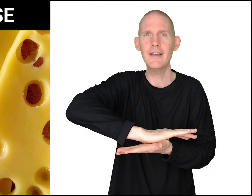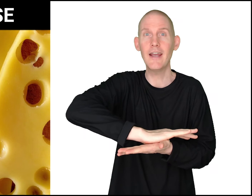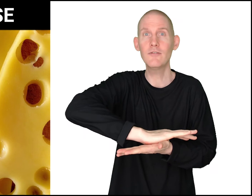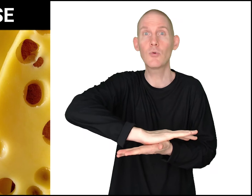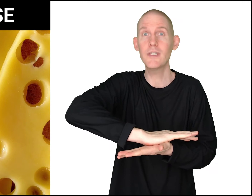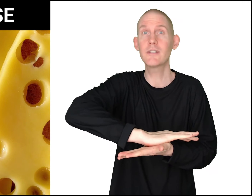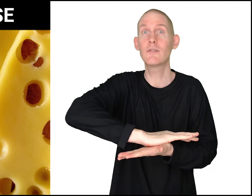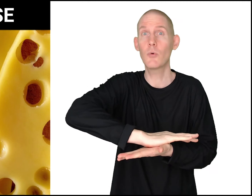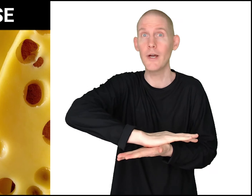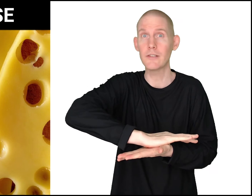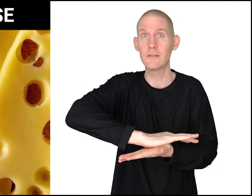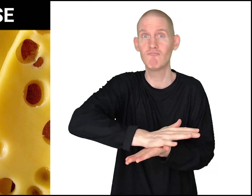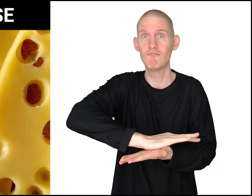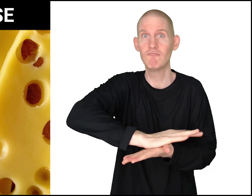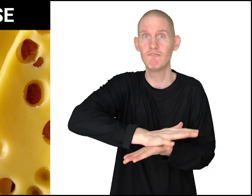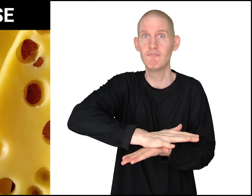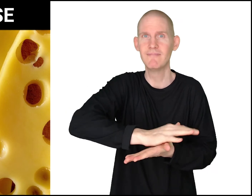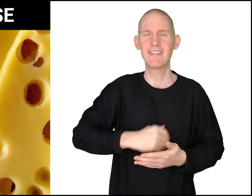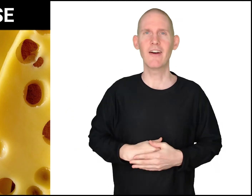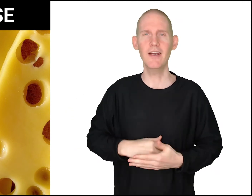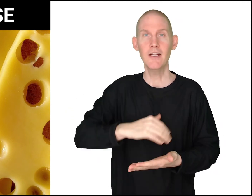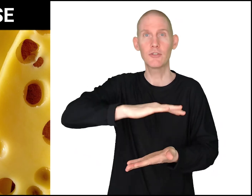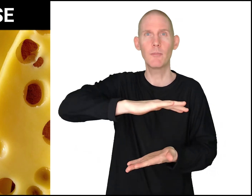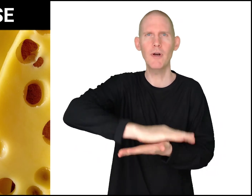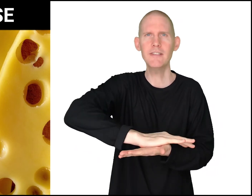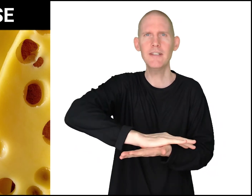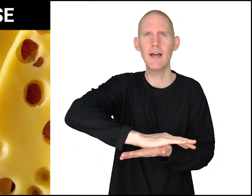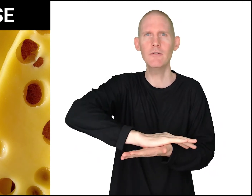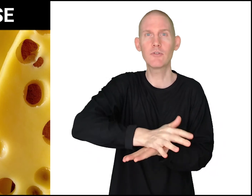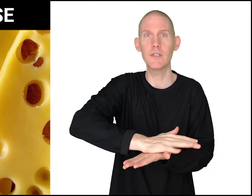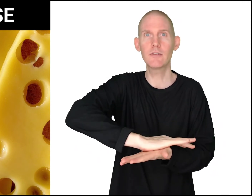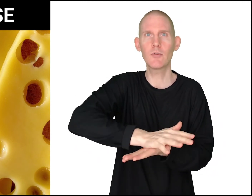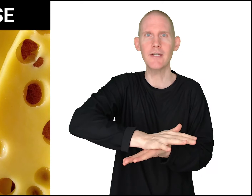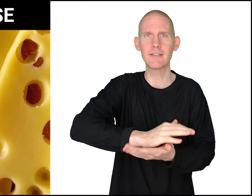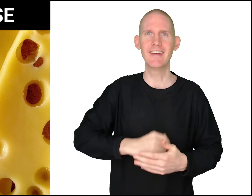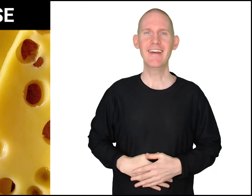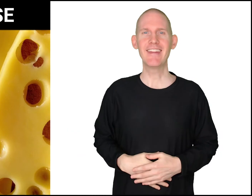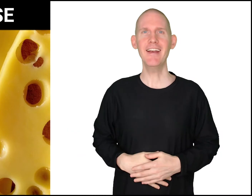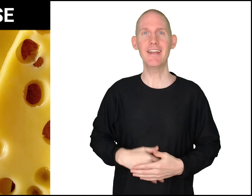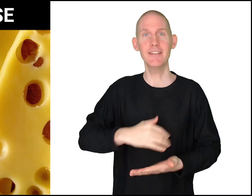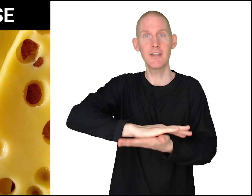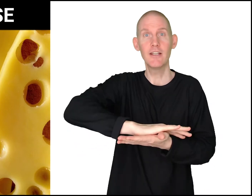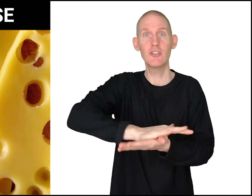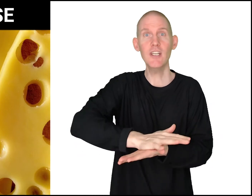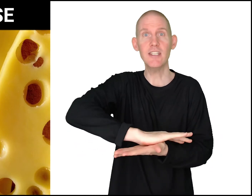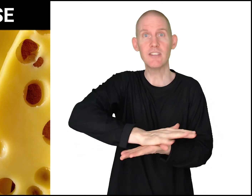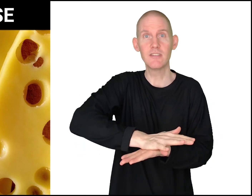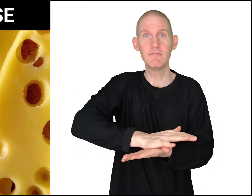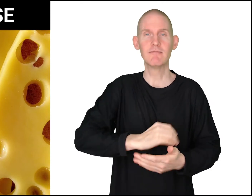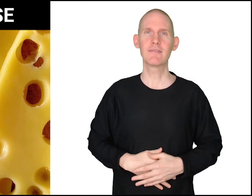and twist twice, all right? So you're pressing down, twist twice. That is cheese. All